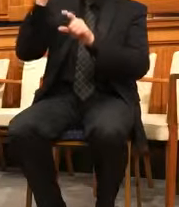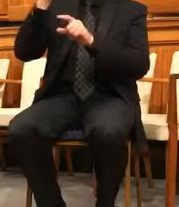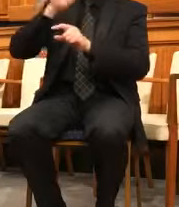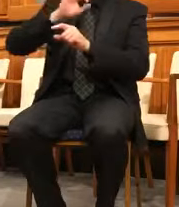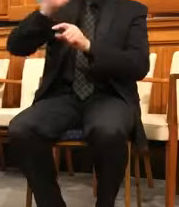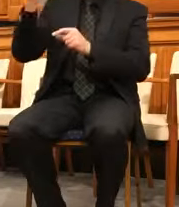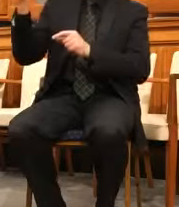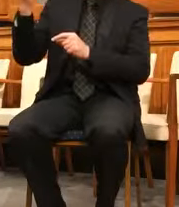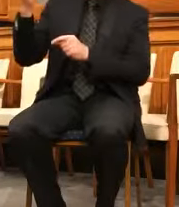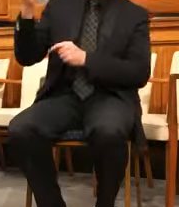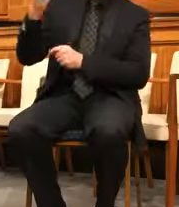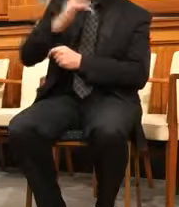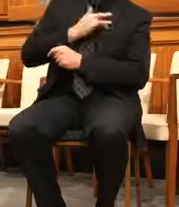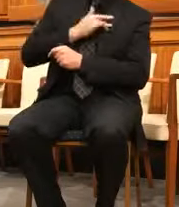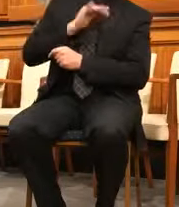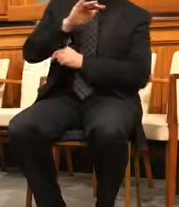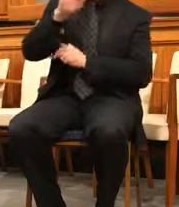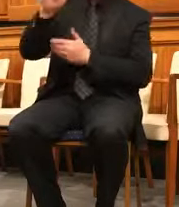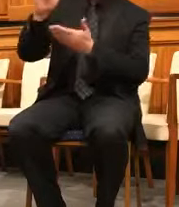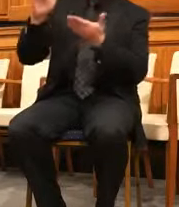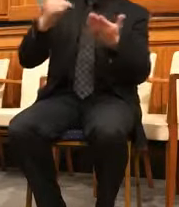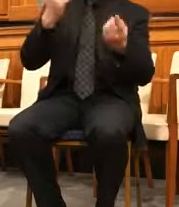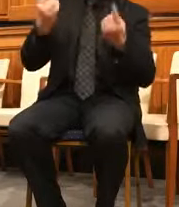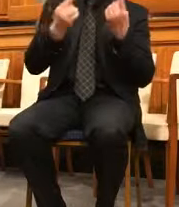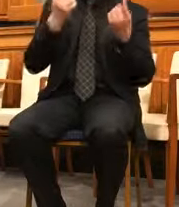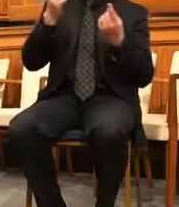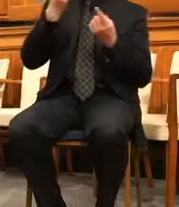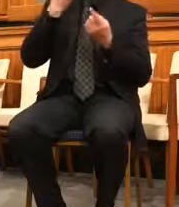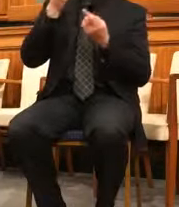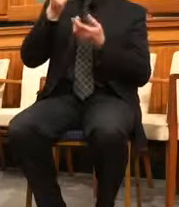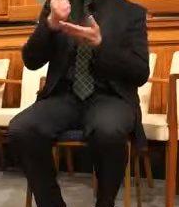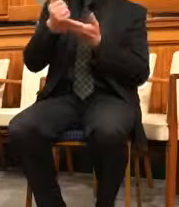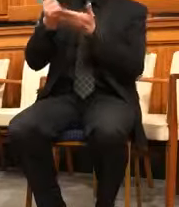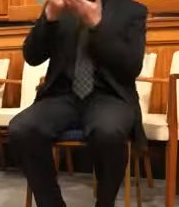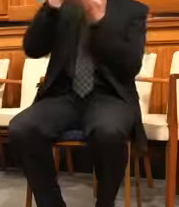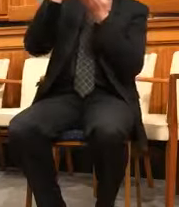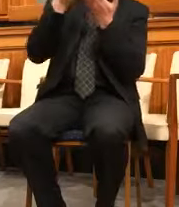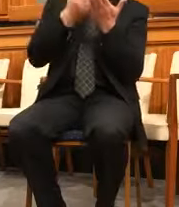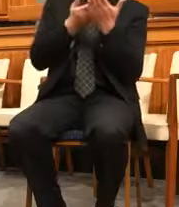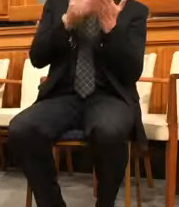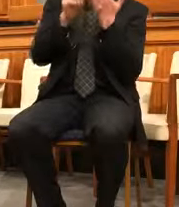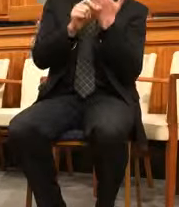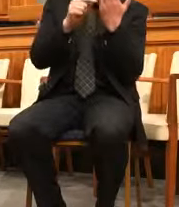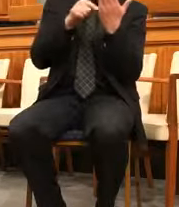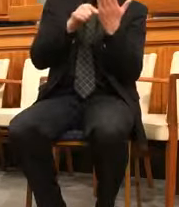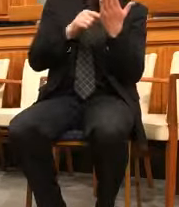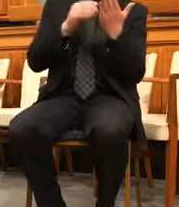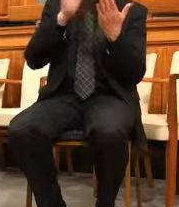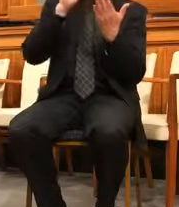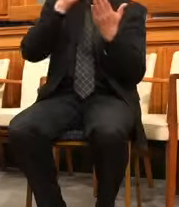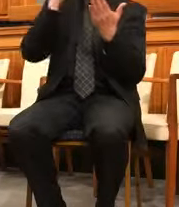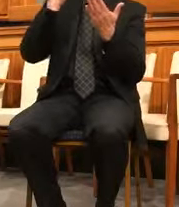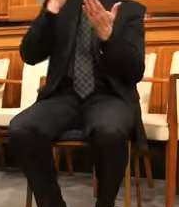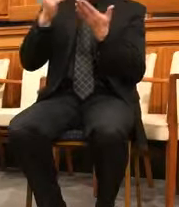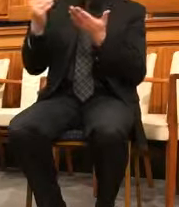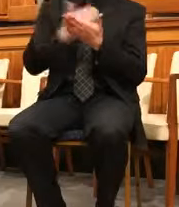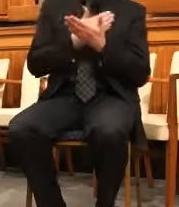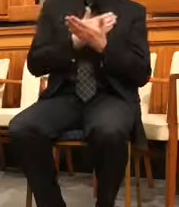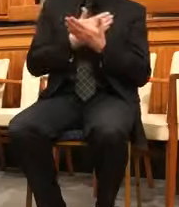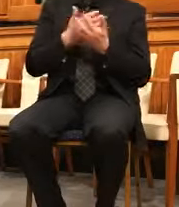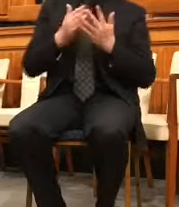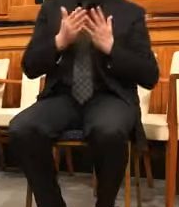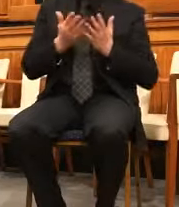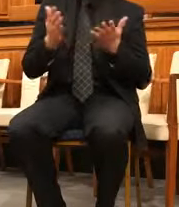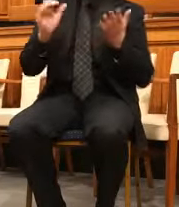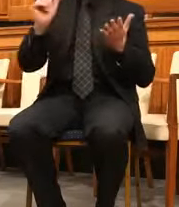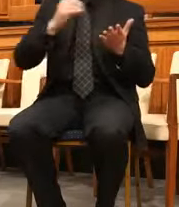word to our understanding, come in great power and blessing, show thy saving love, O Lord, look upon